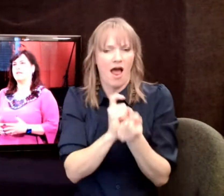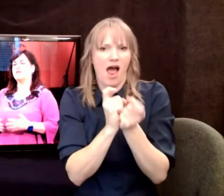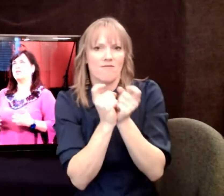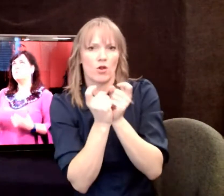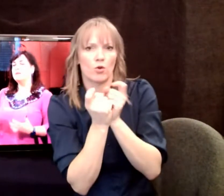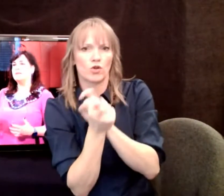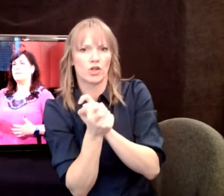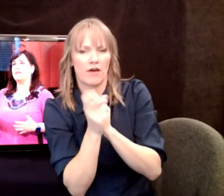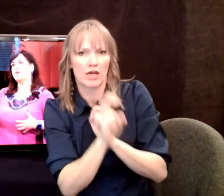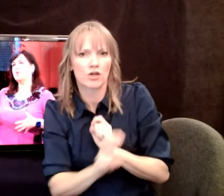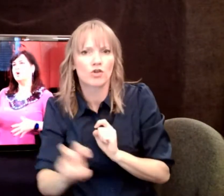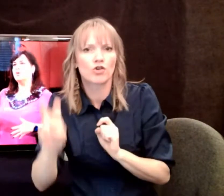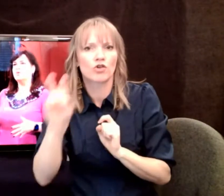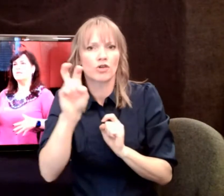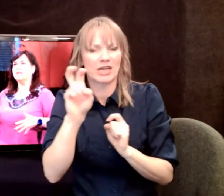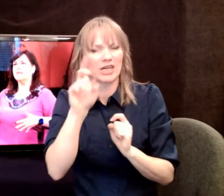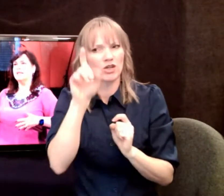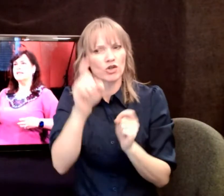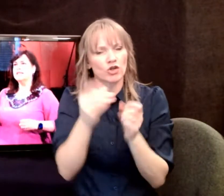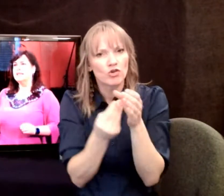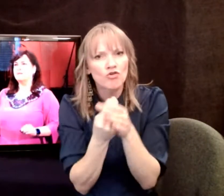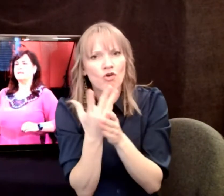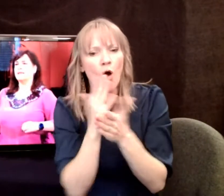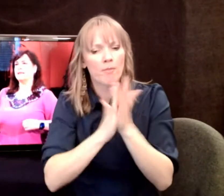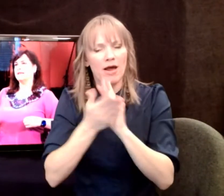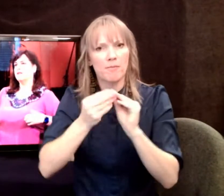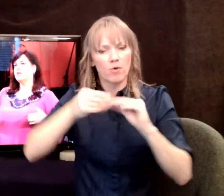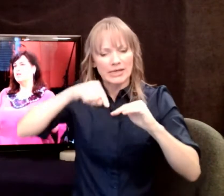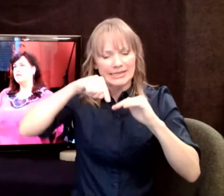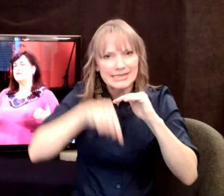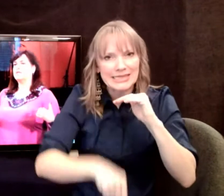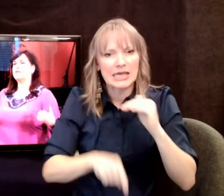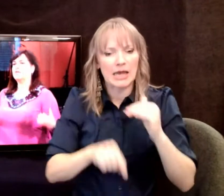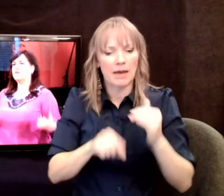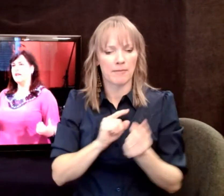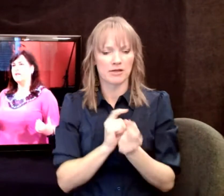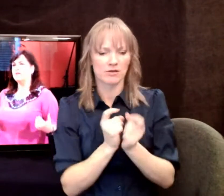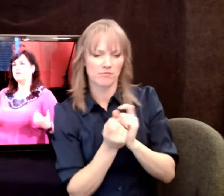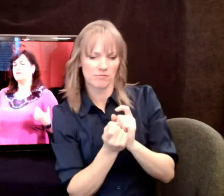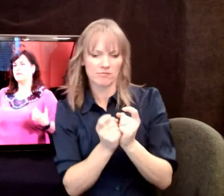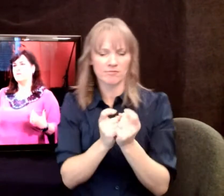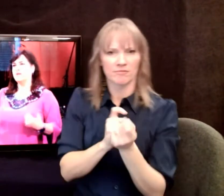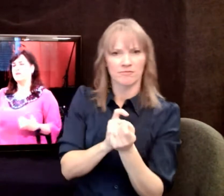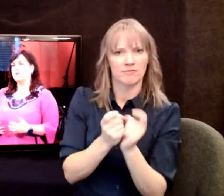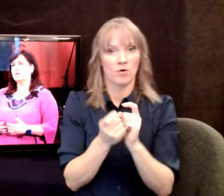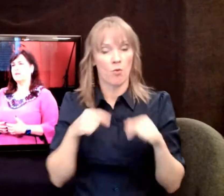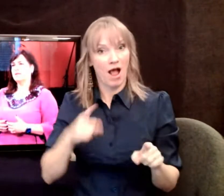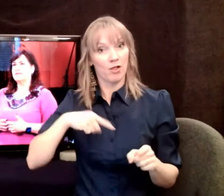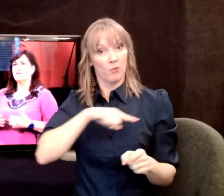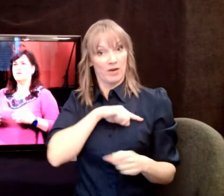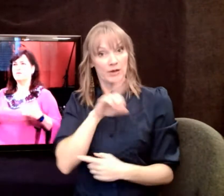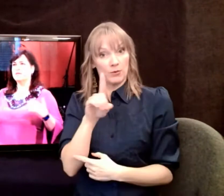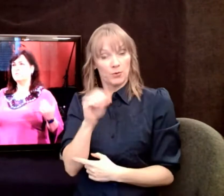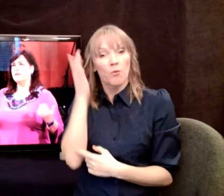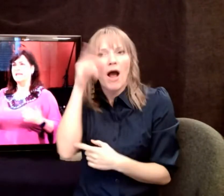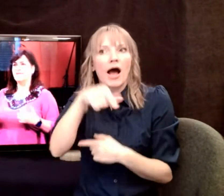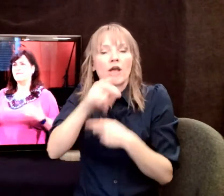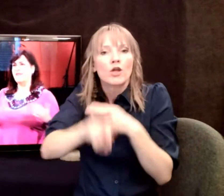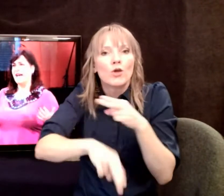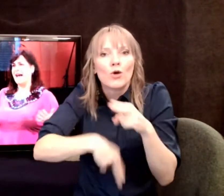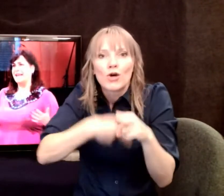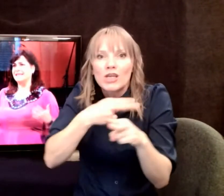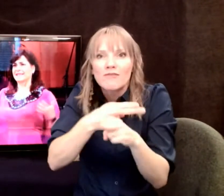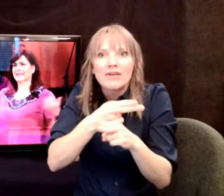journey, that it should be something that grows and deepens and shifts and changes as we do. Because this universe is big